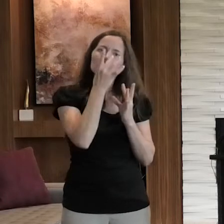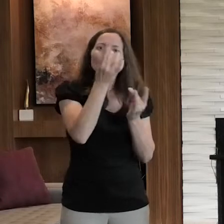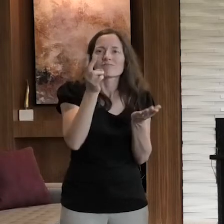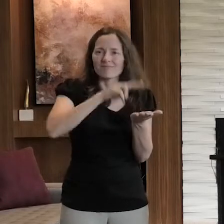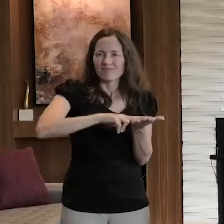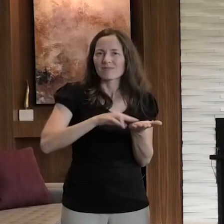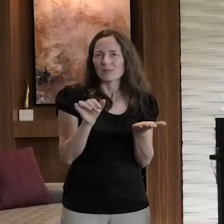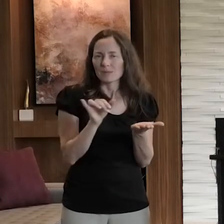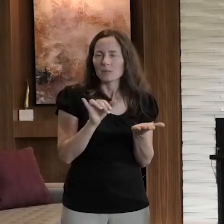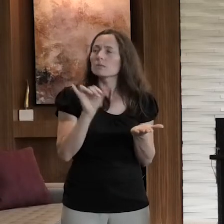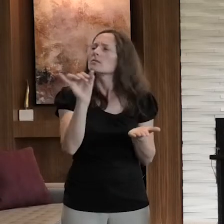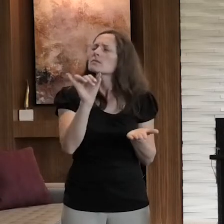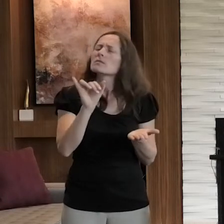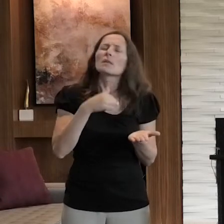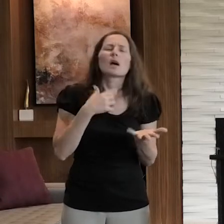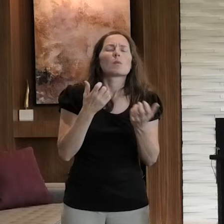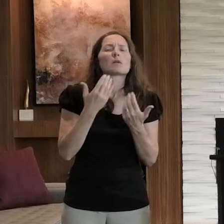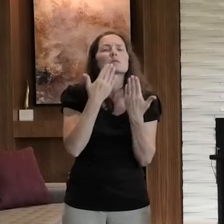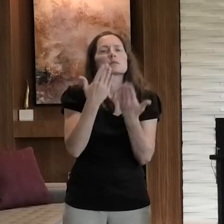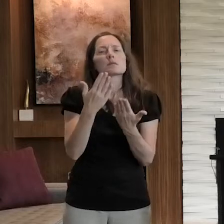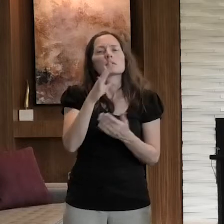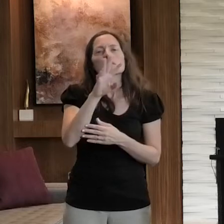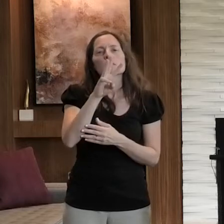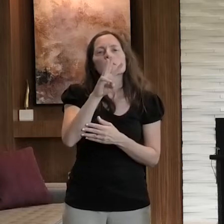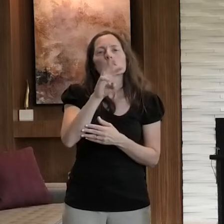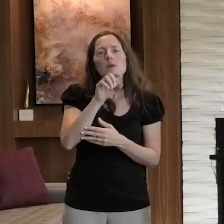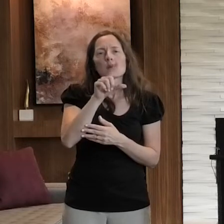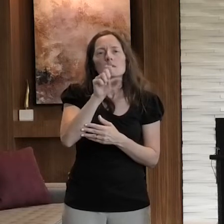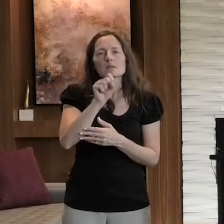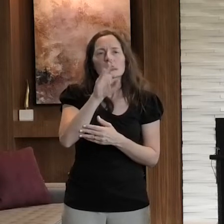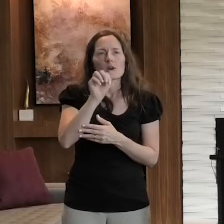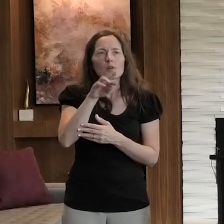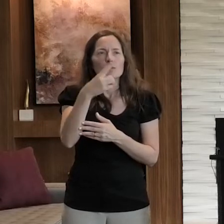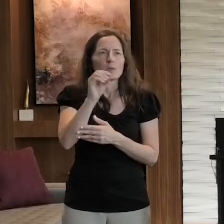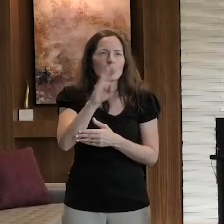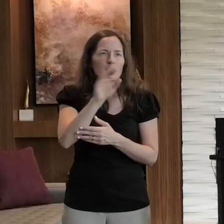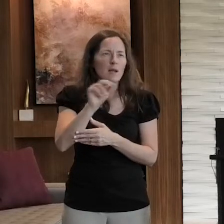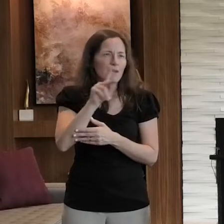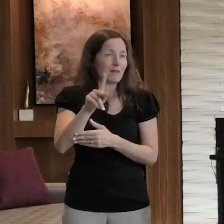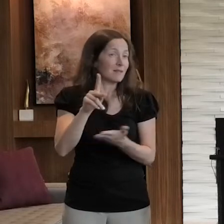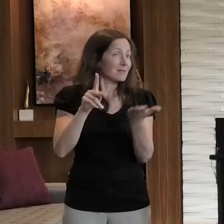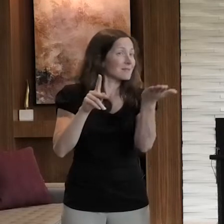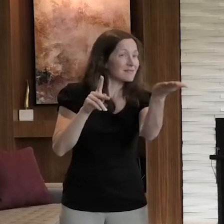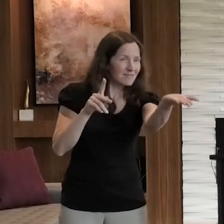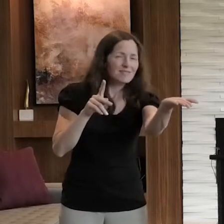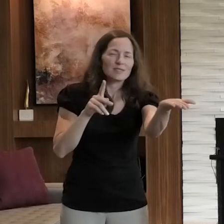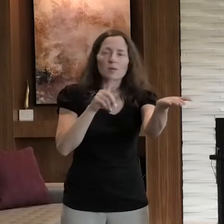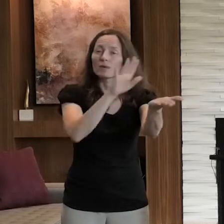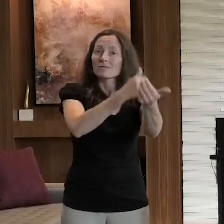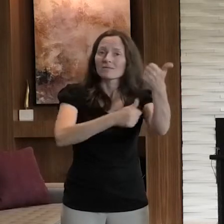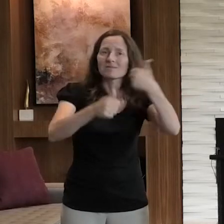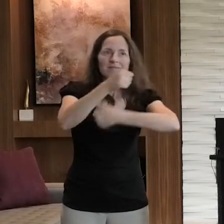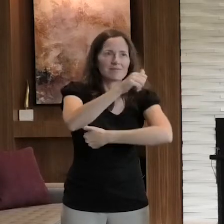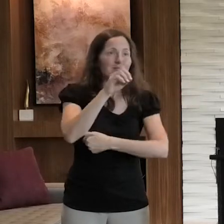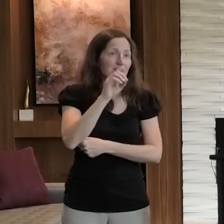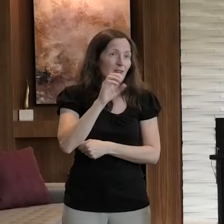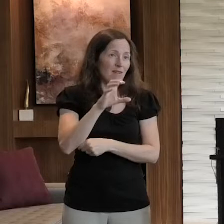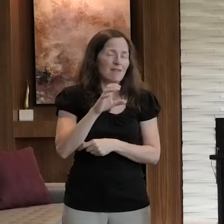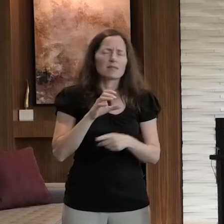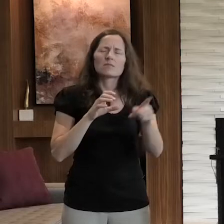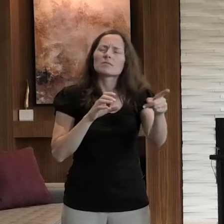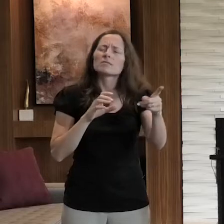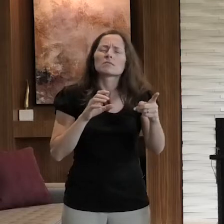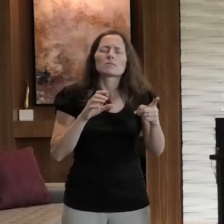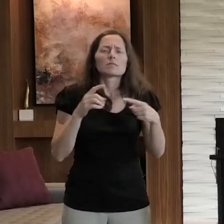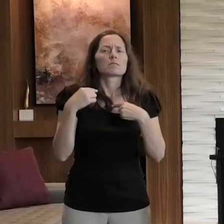Wells Fargo Bank and their Senior Vice President, Doc Walters, over here. Doc, if you raise your hand. Wells Fargo and Doc have been very generous to